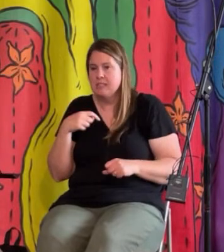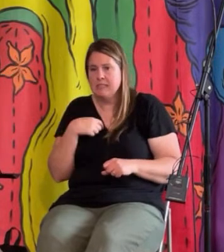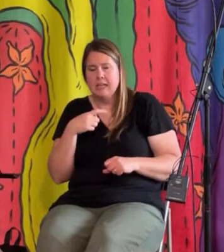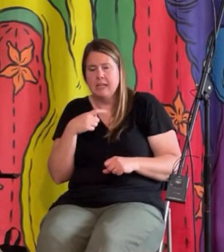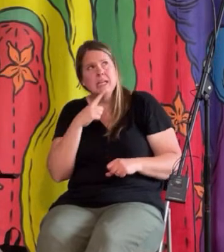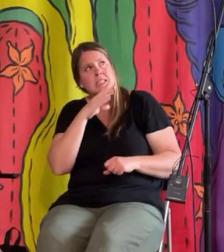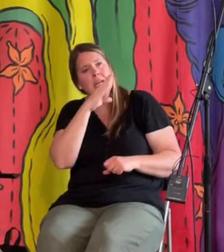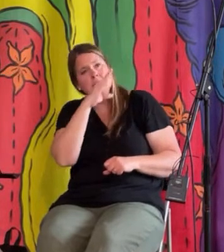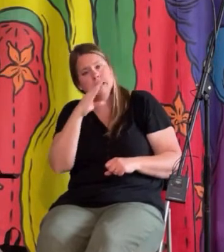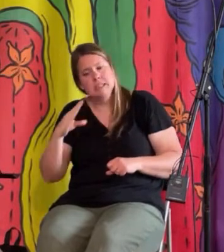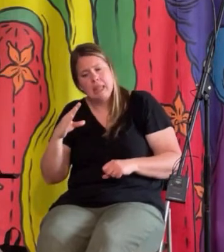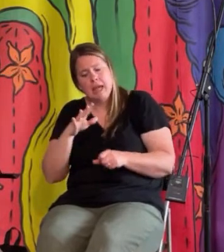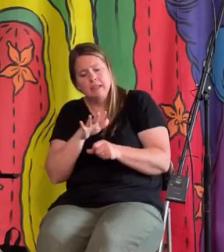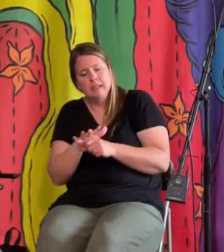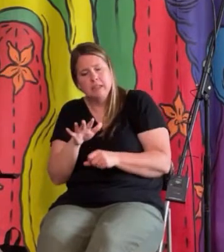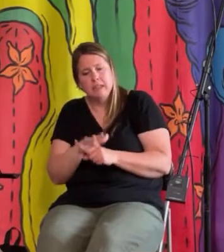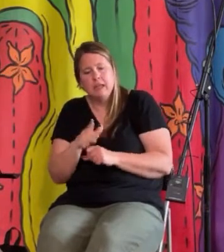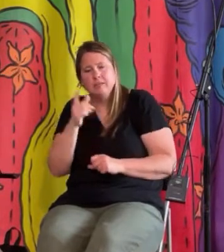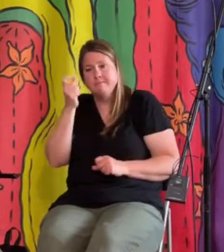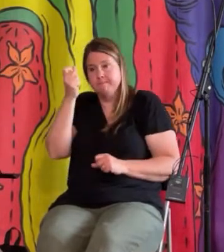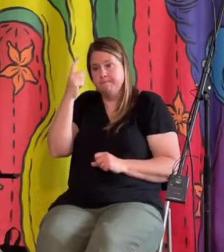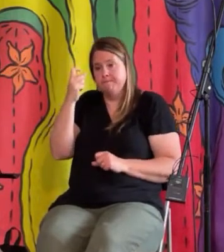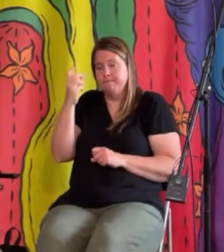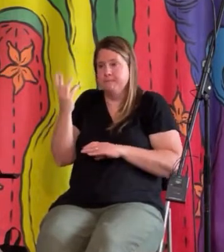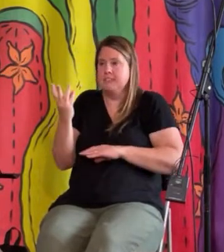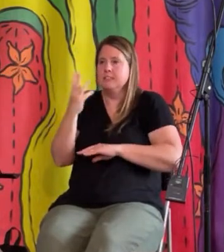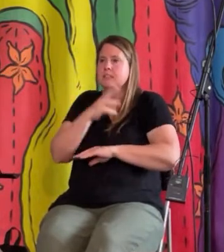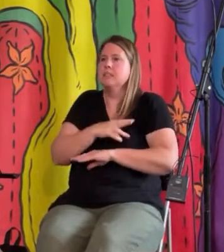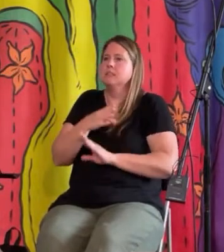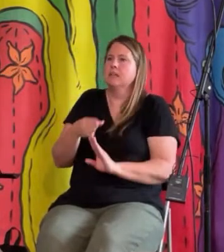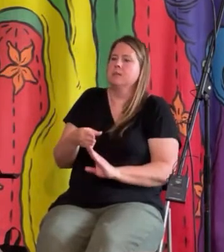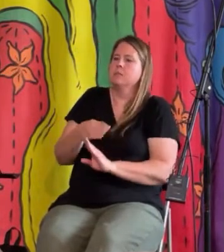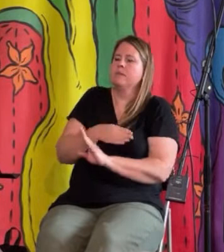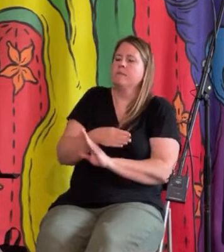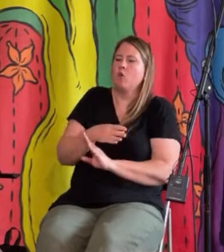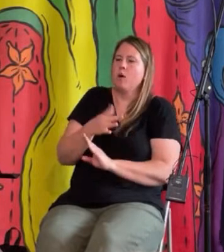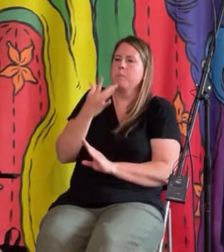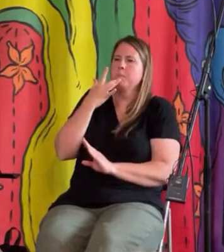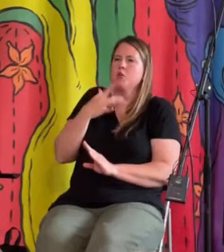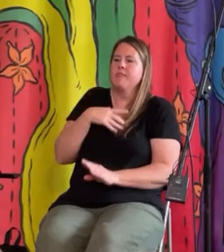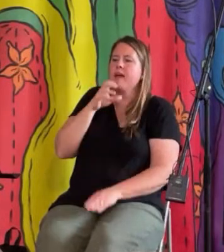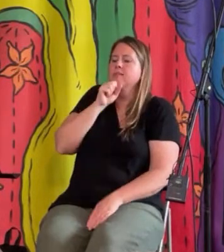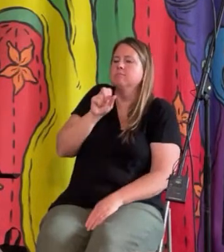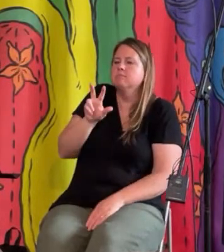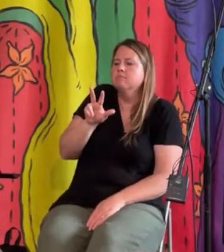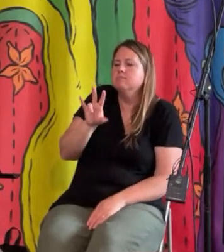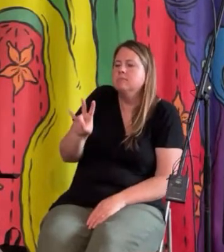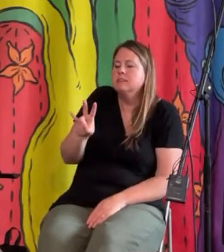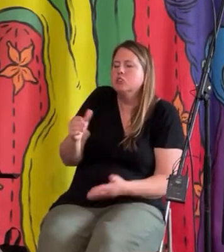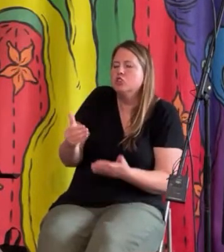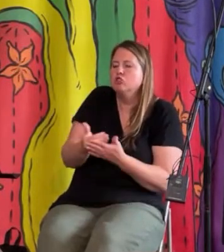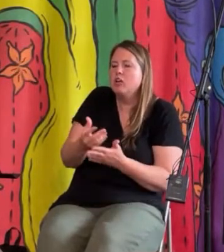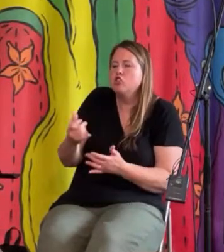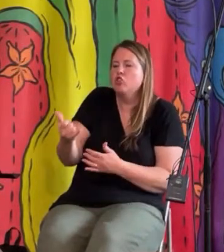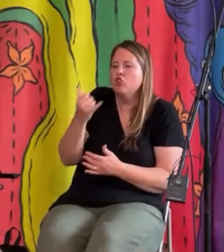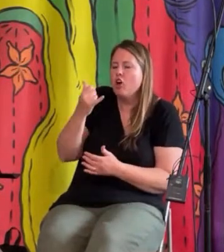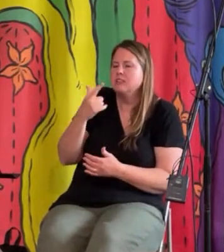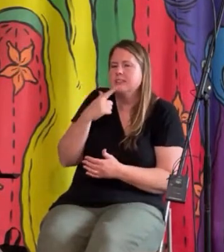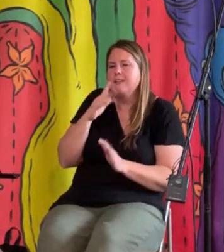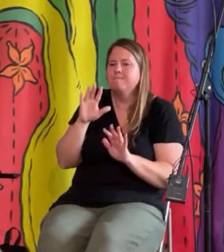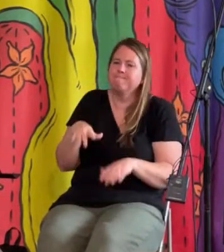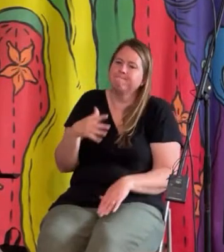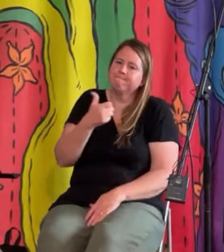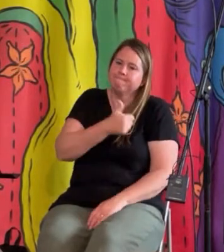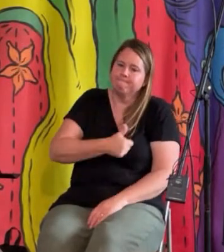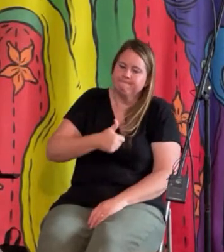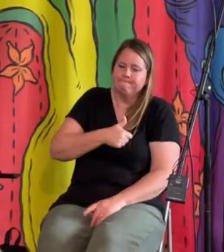shot between the eyes. 6 days before my 37th birthday, a stranger called and said, "You have cancer,